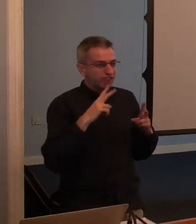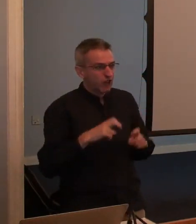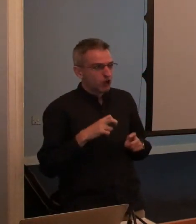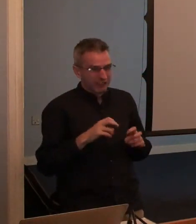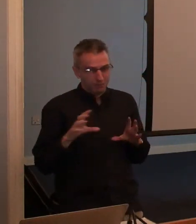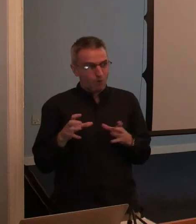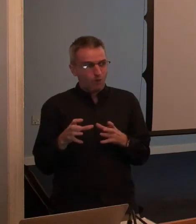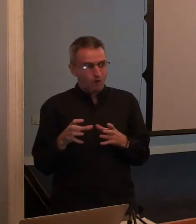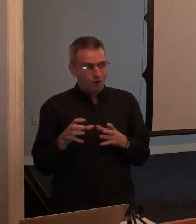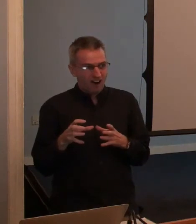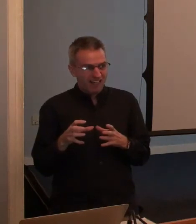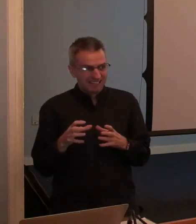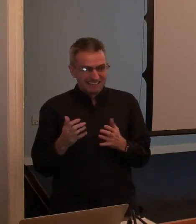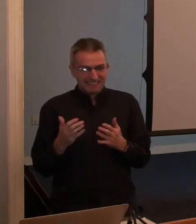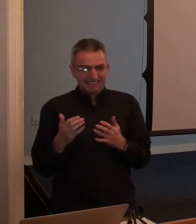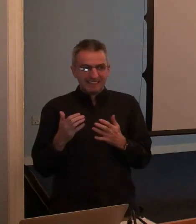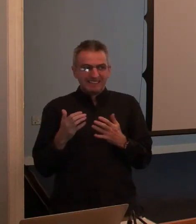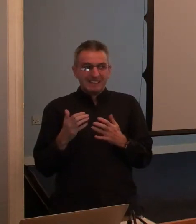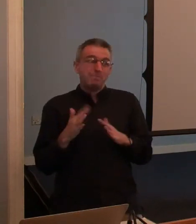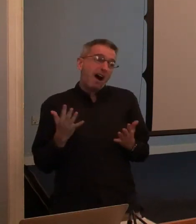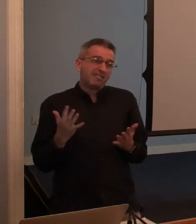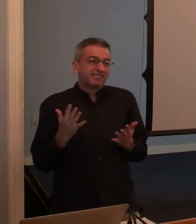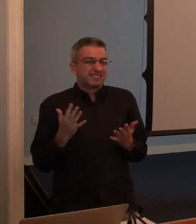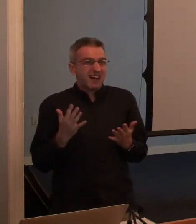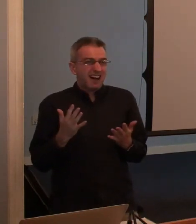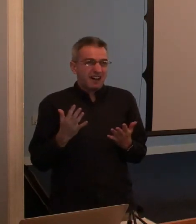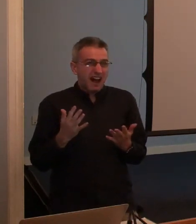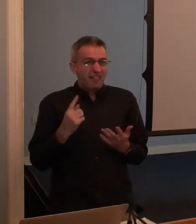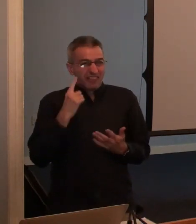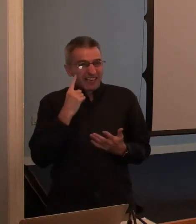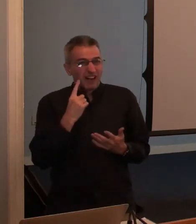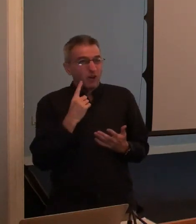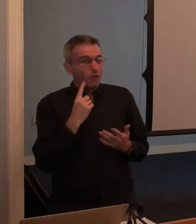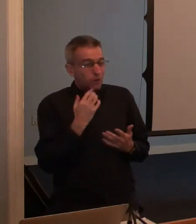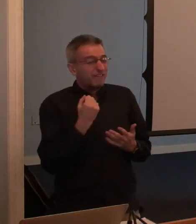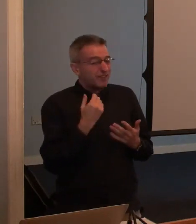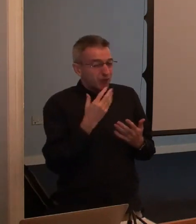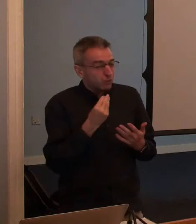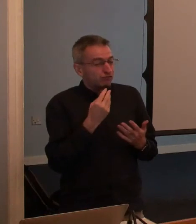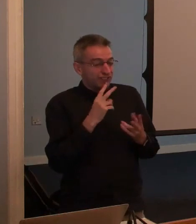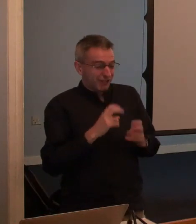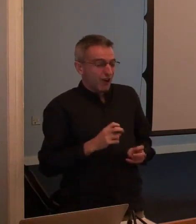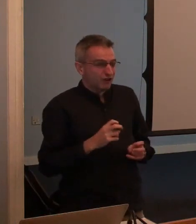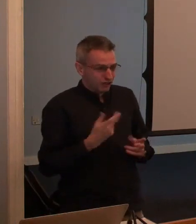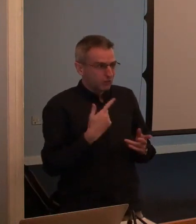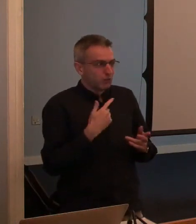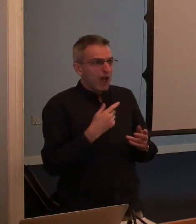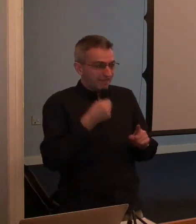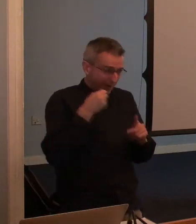this looks like a really, really, really massive area, and it is, and our research project was really small, but I